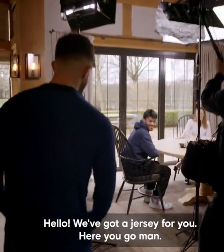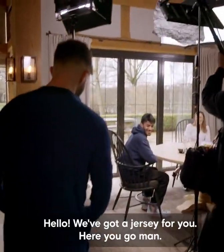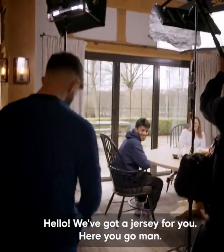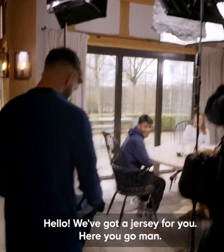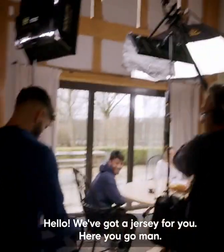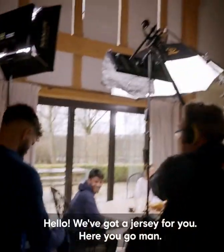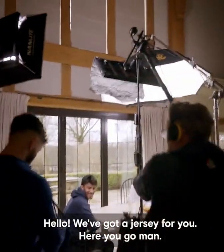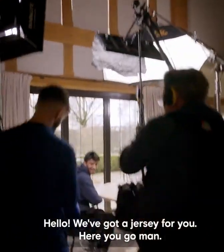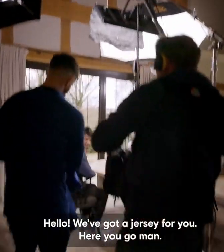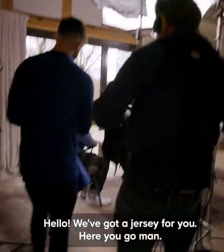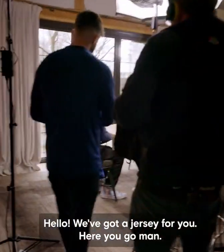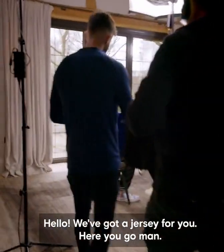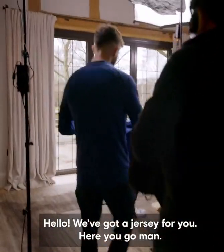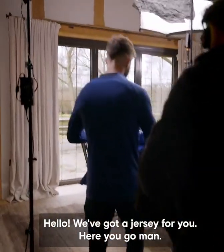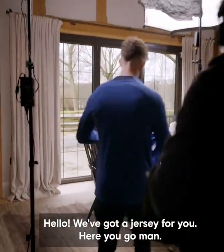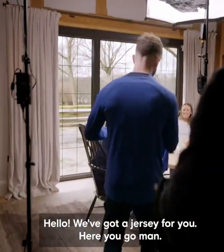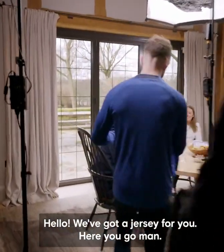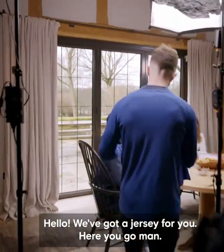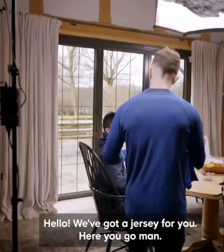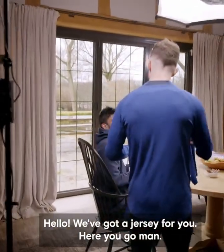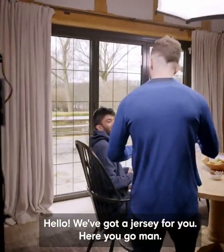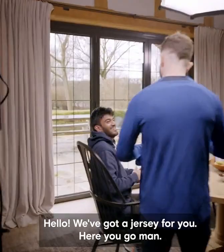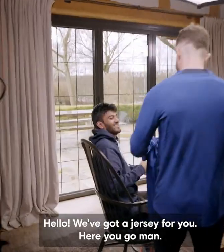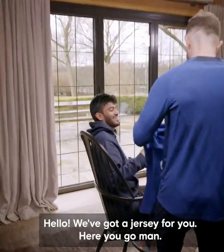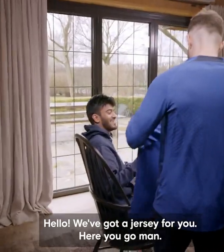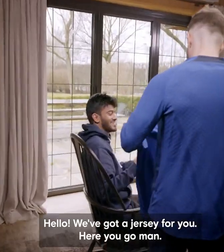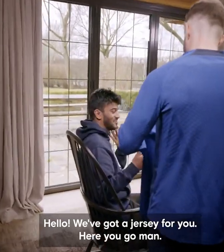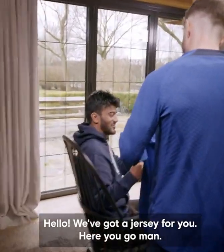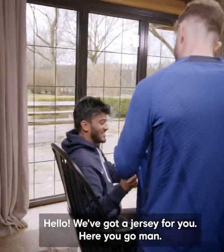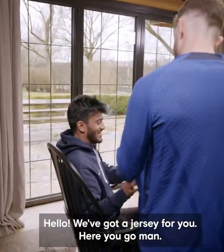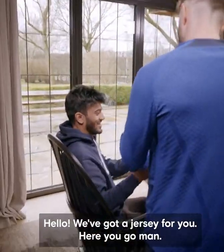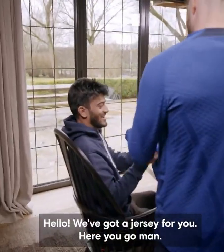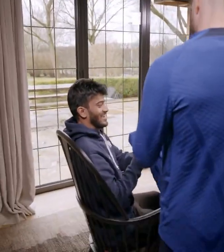definitely. Hello. We got a jersey for you. Here you go, man.